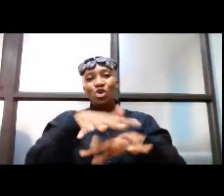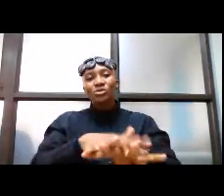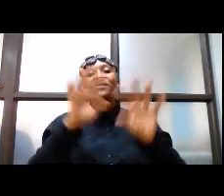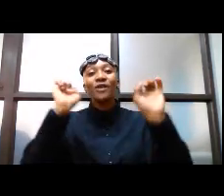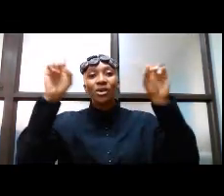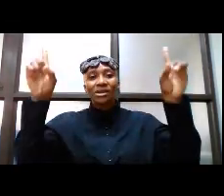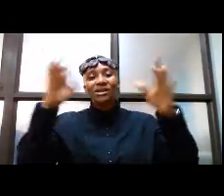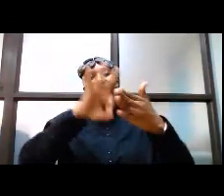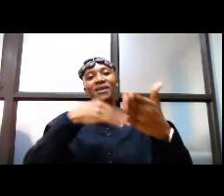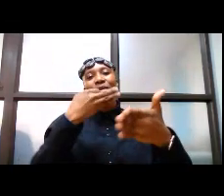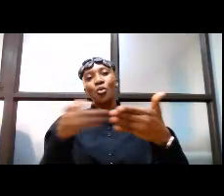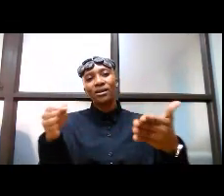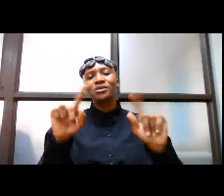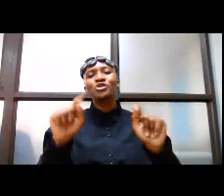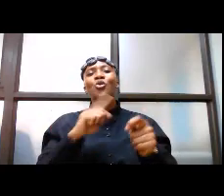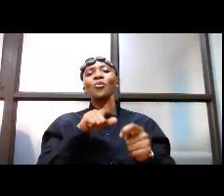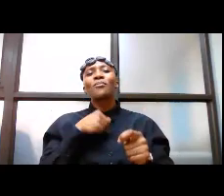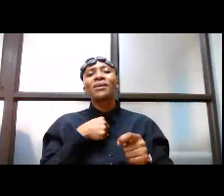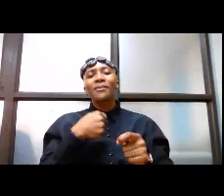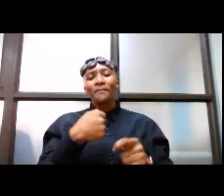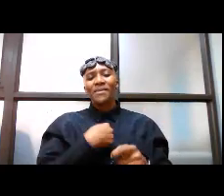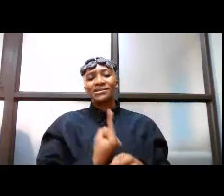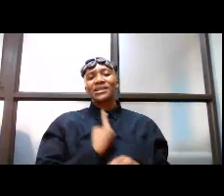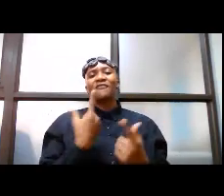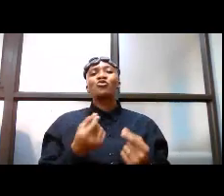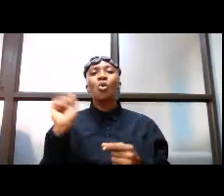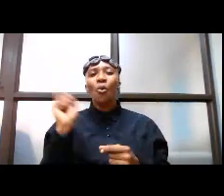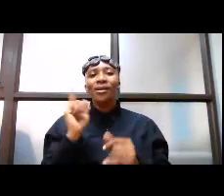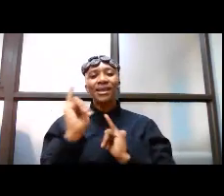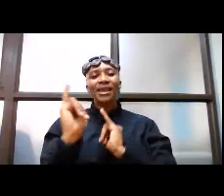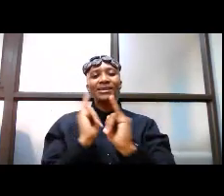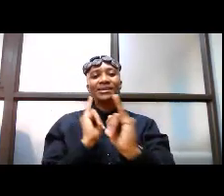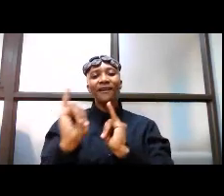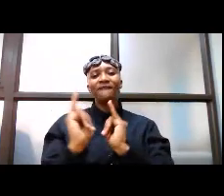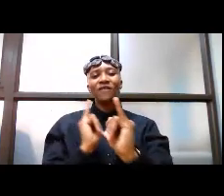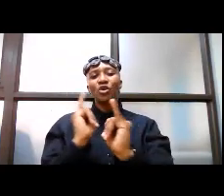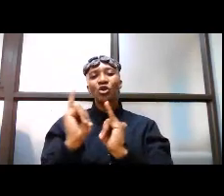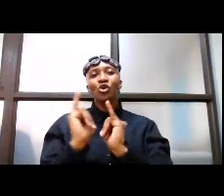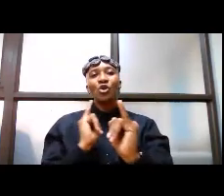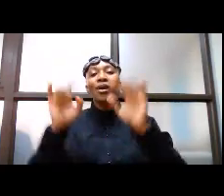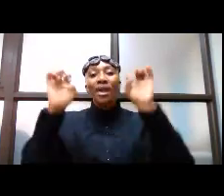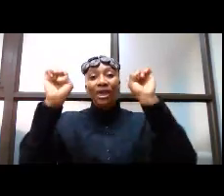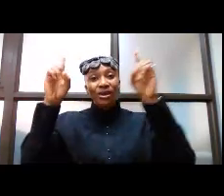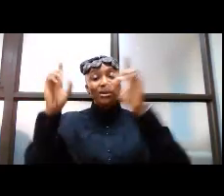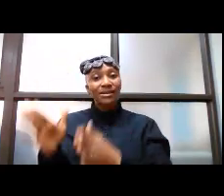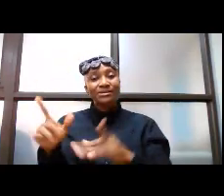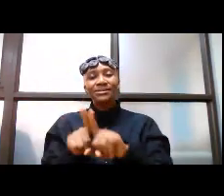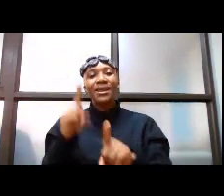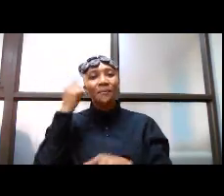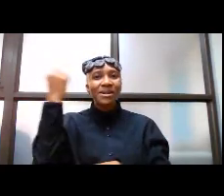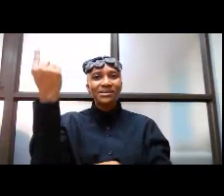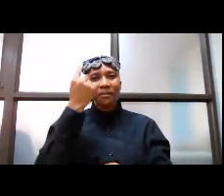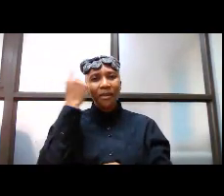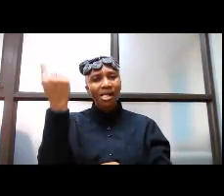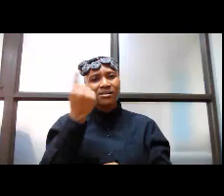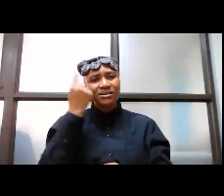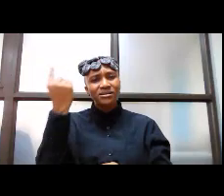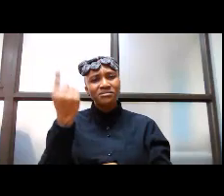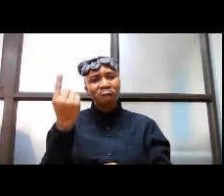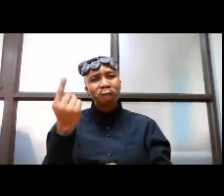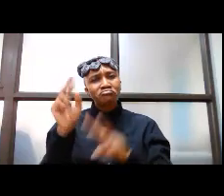framework. So what I've done, I've interviewed educators and principals to find out where do they